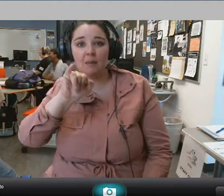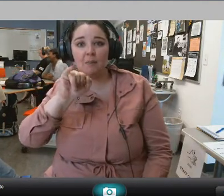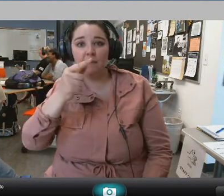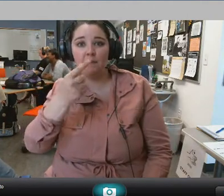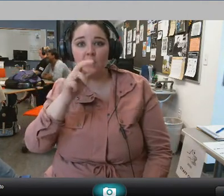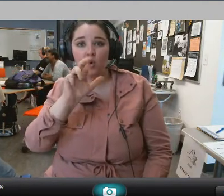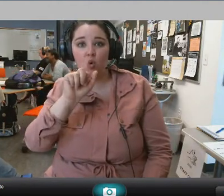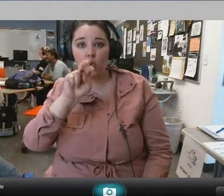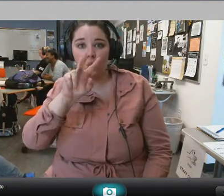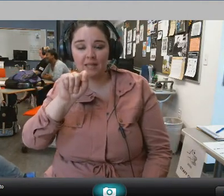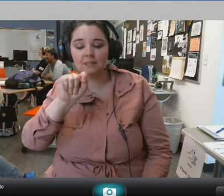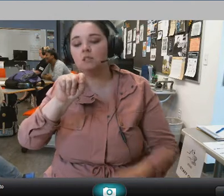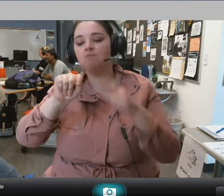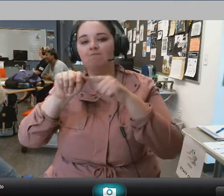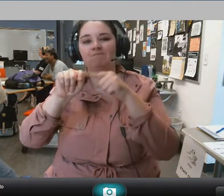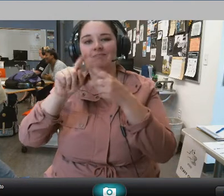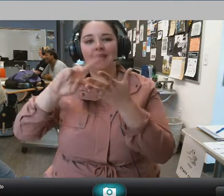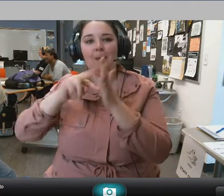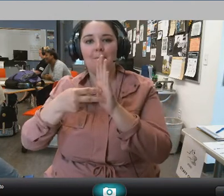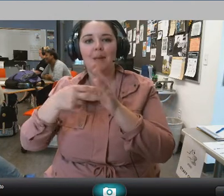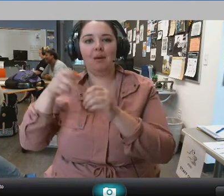a different story.